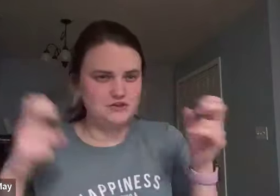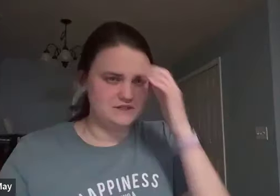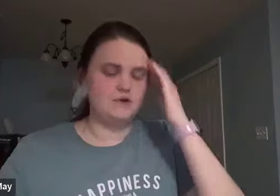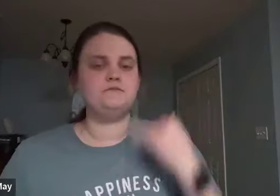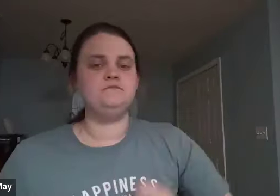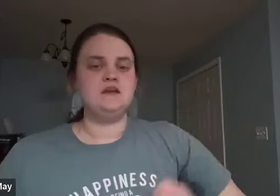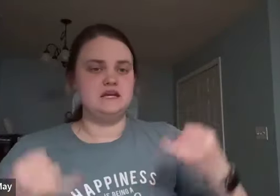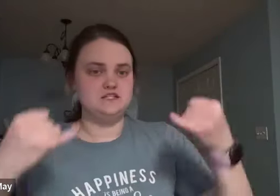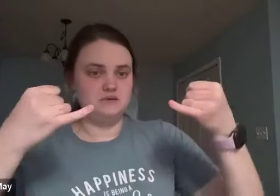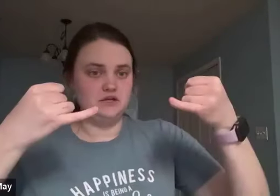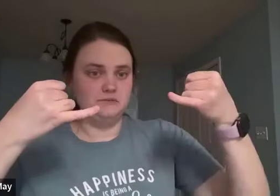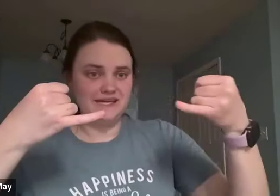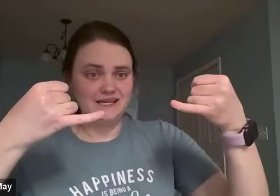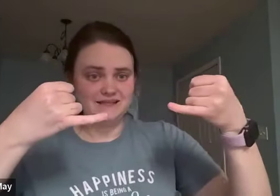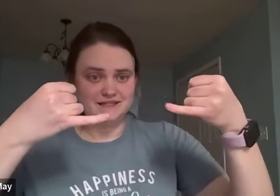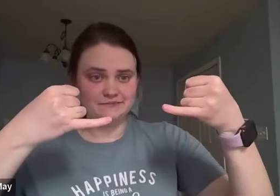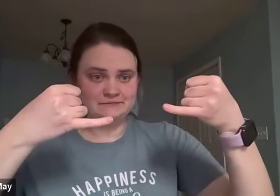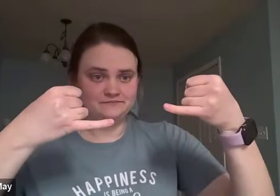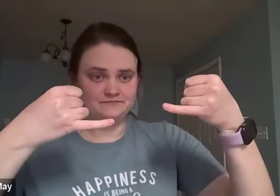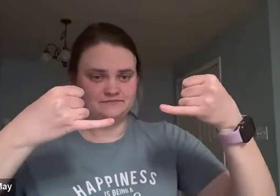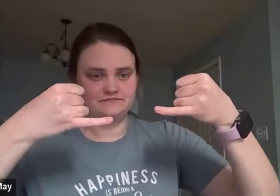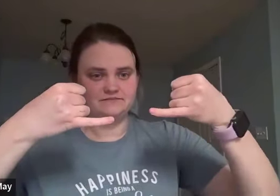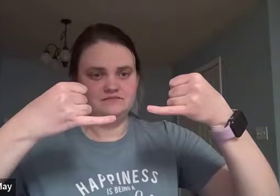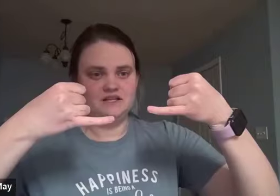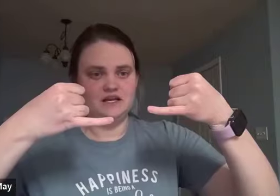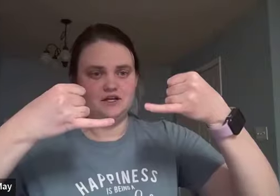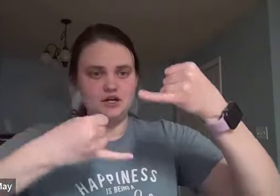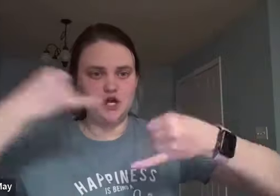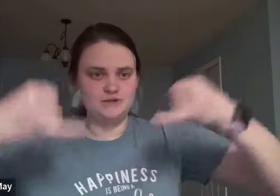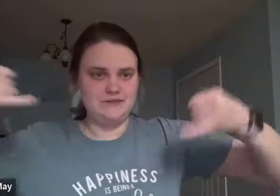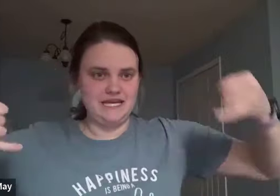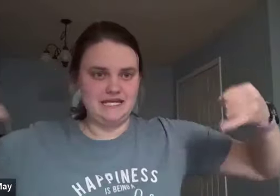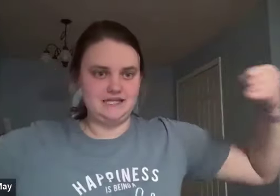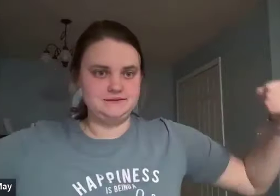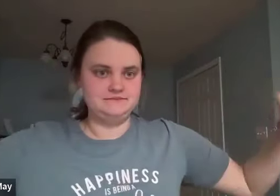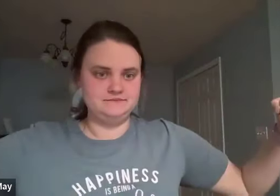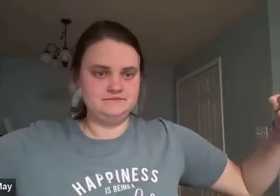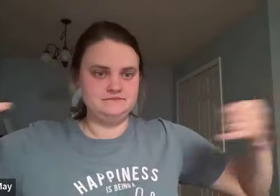them as both. It's going to be your pinkies and you're going to go spaghetti.